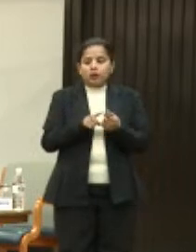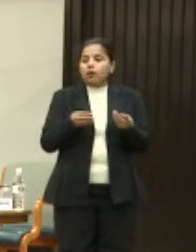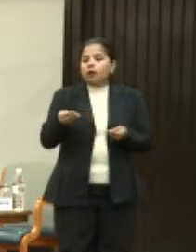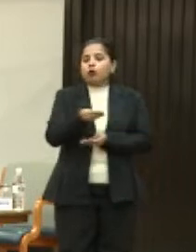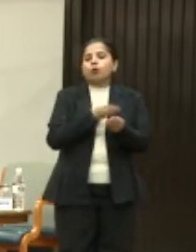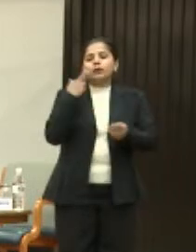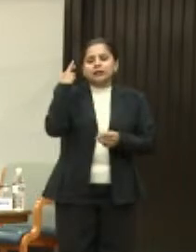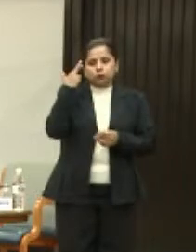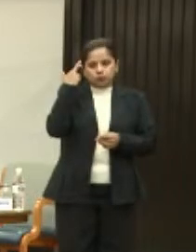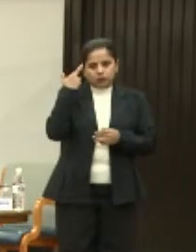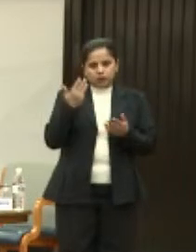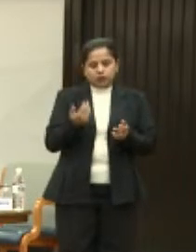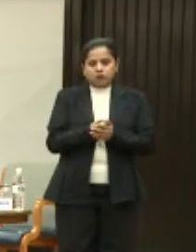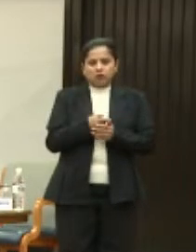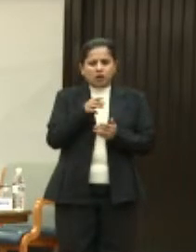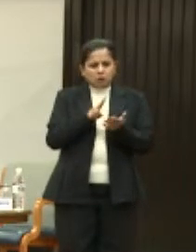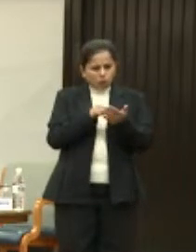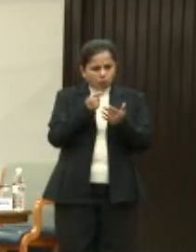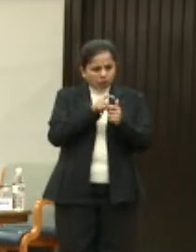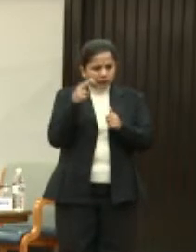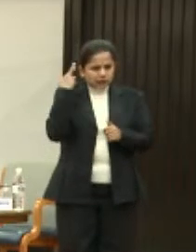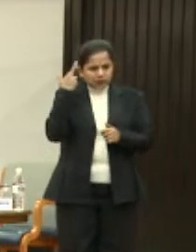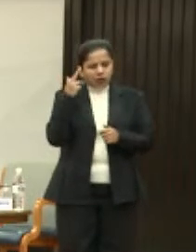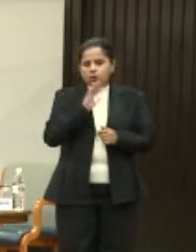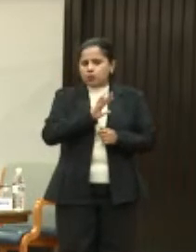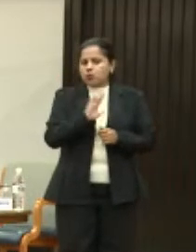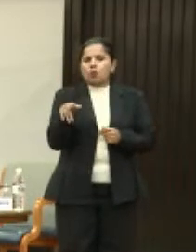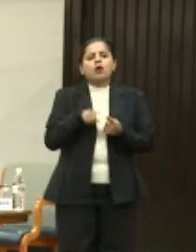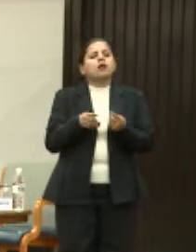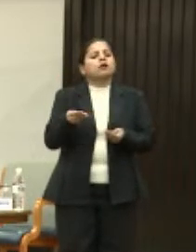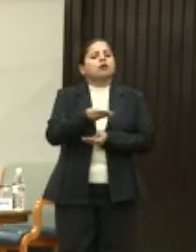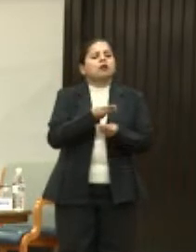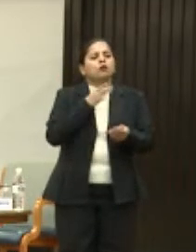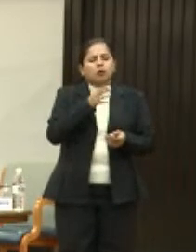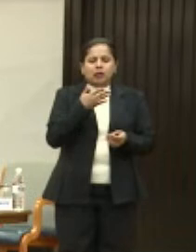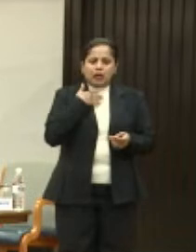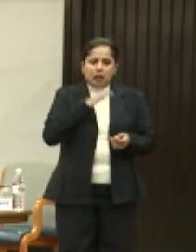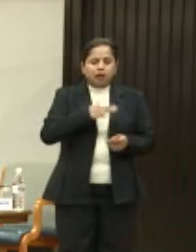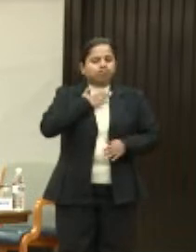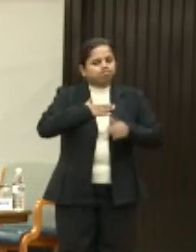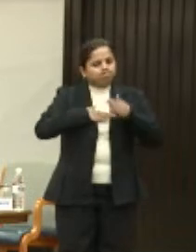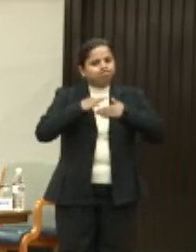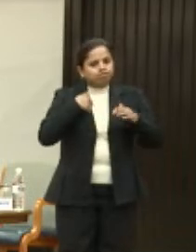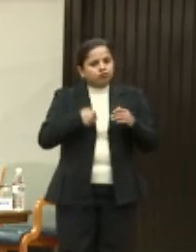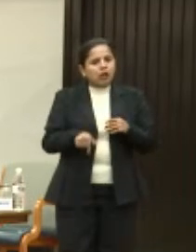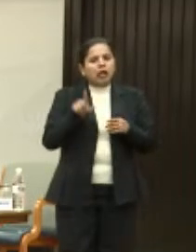reason, not a moral reason. And of course, we are bearing the legacy.